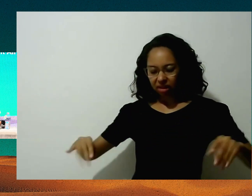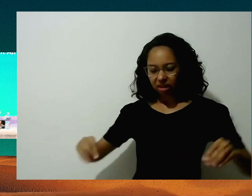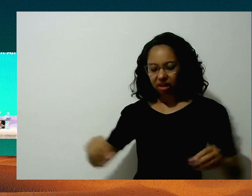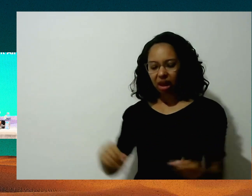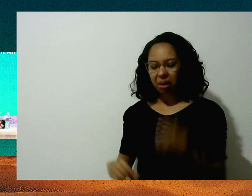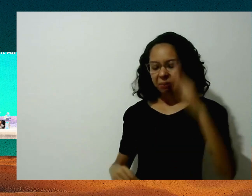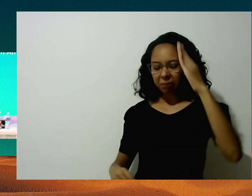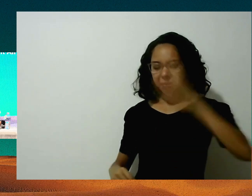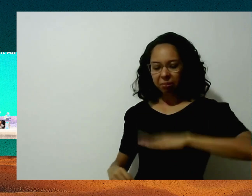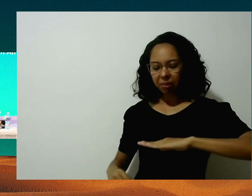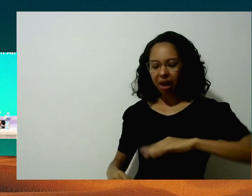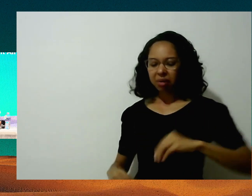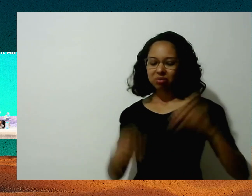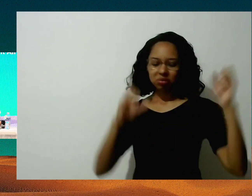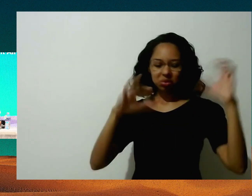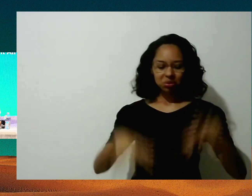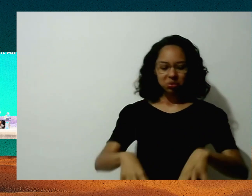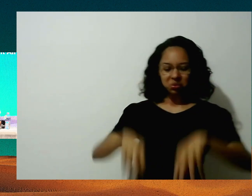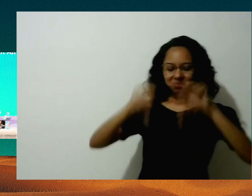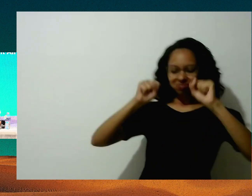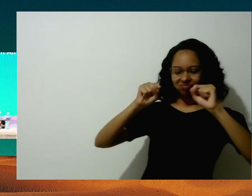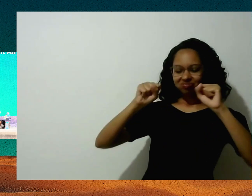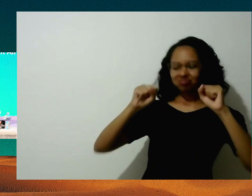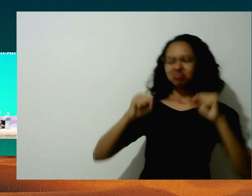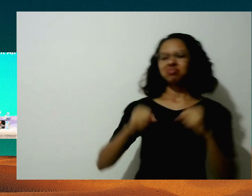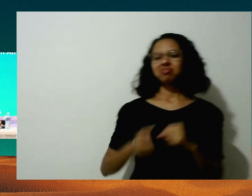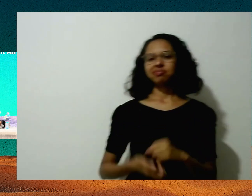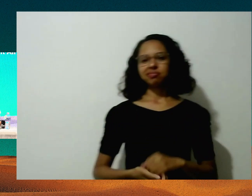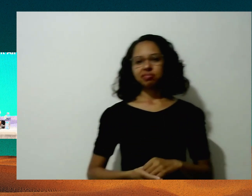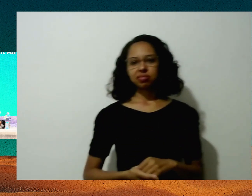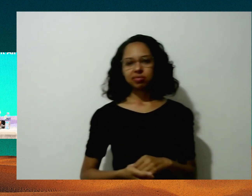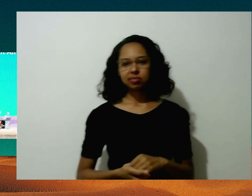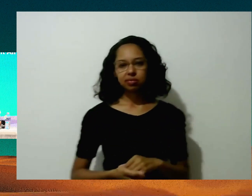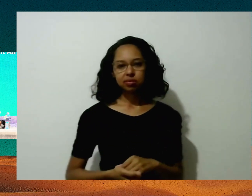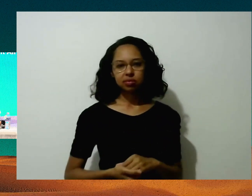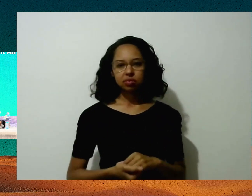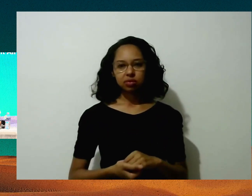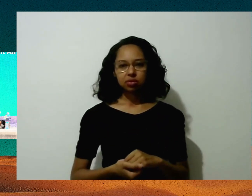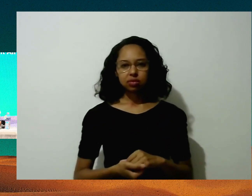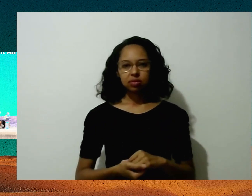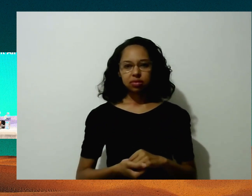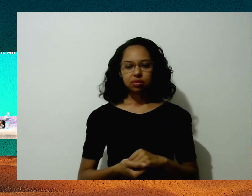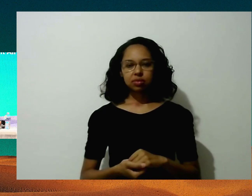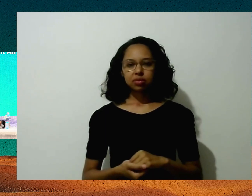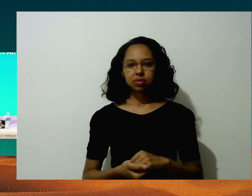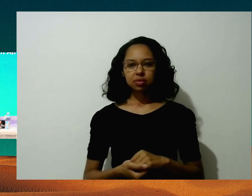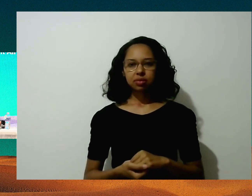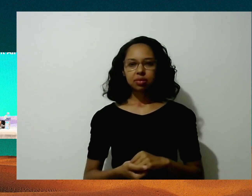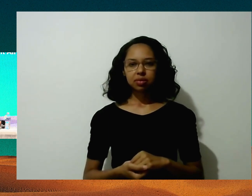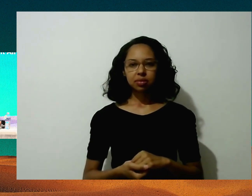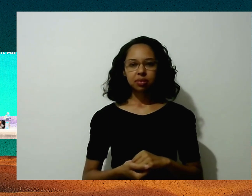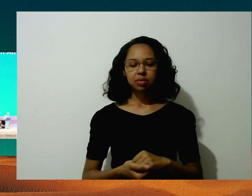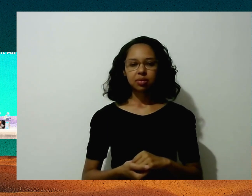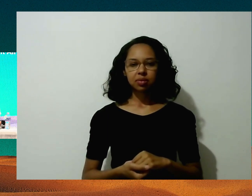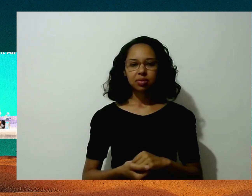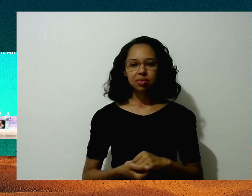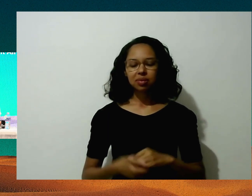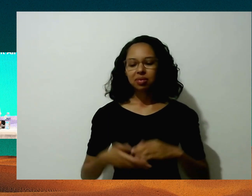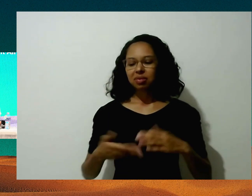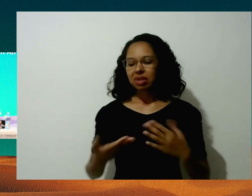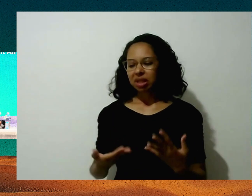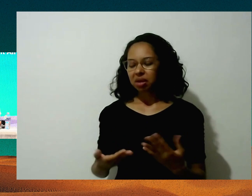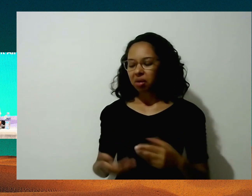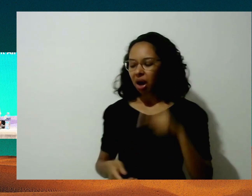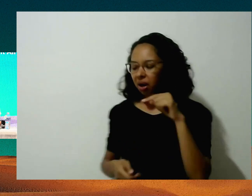I commanded you, saying, you shall not eat of it, cursed is the ground for your sake. Em fadigas